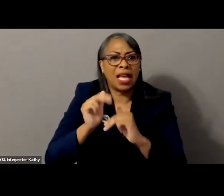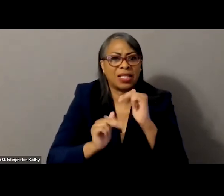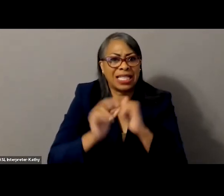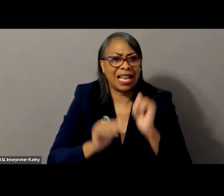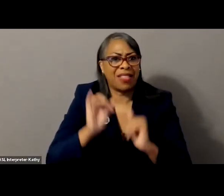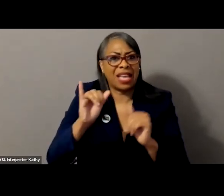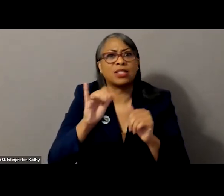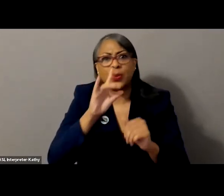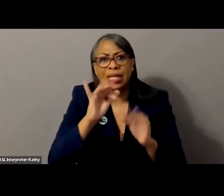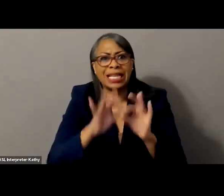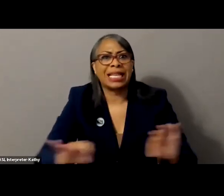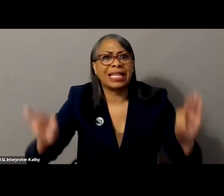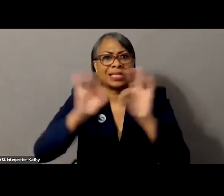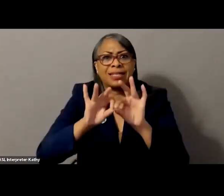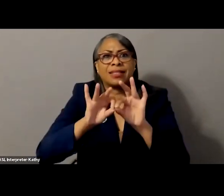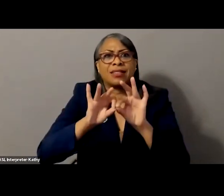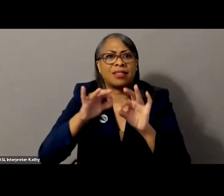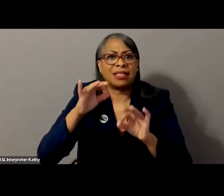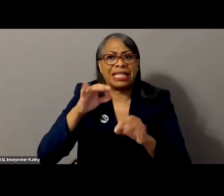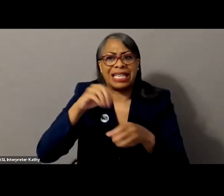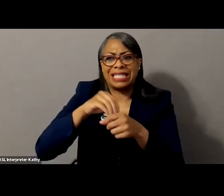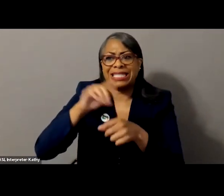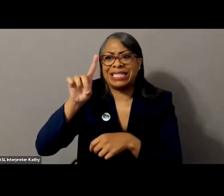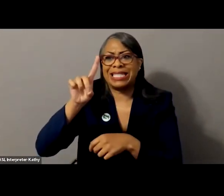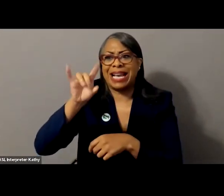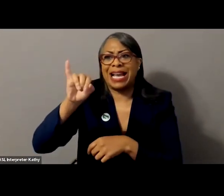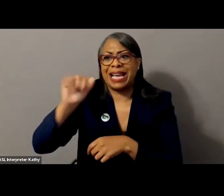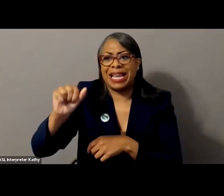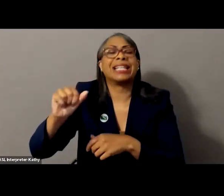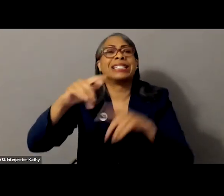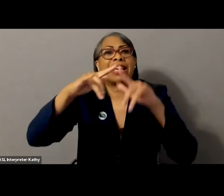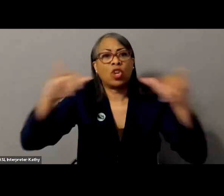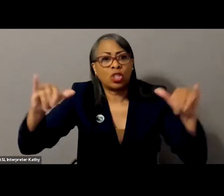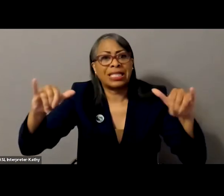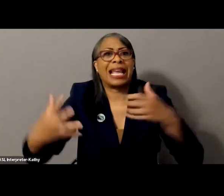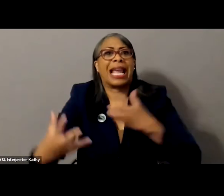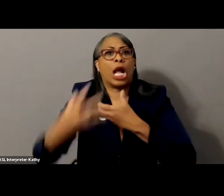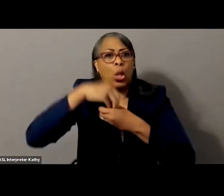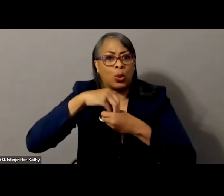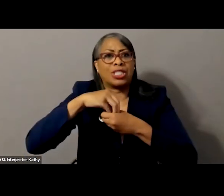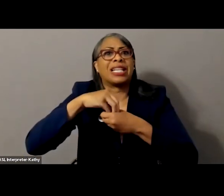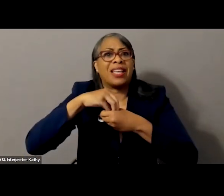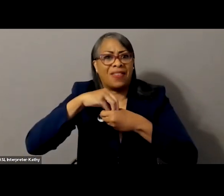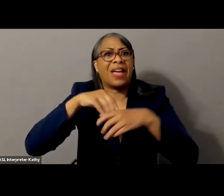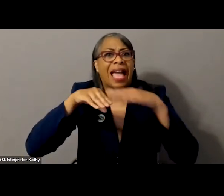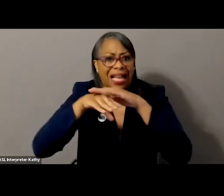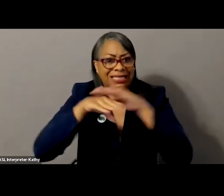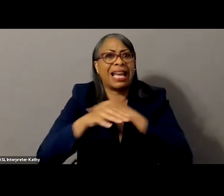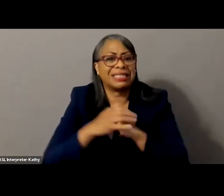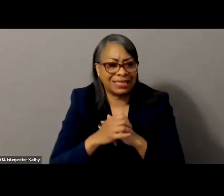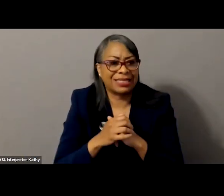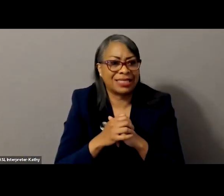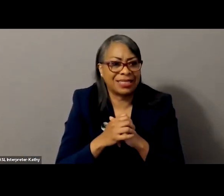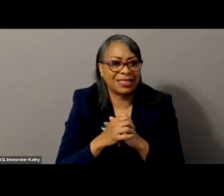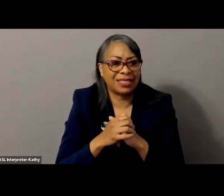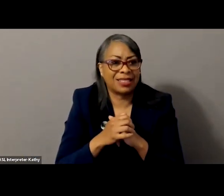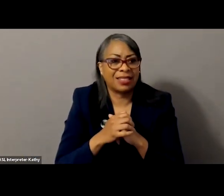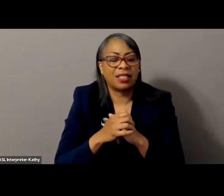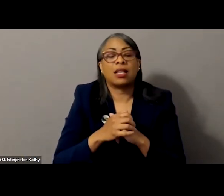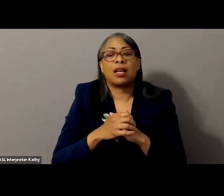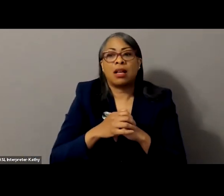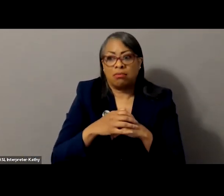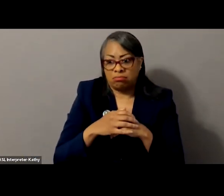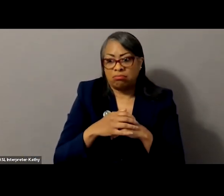critical in the area of DIA. Diversity, equity, inclusion, and access. So there's been intense expansion of novel data sources as already